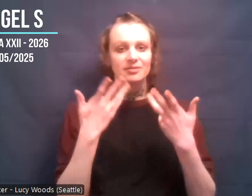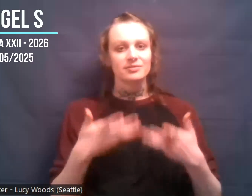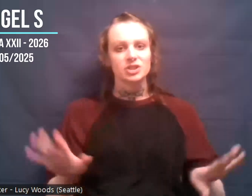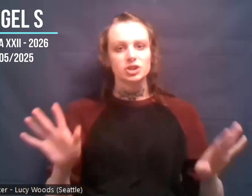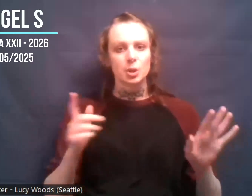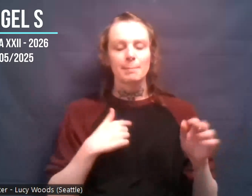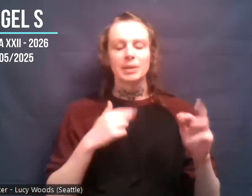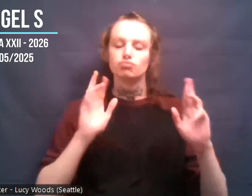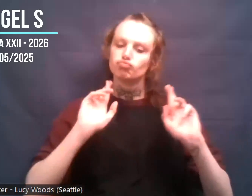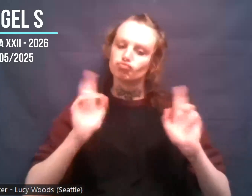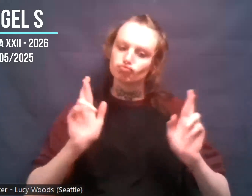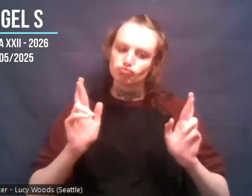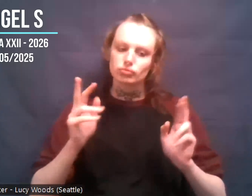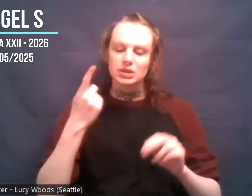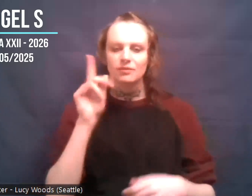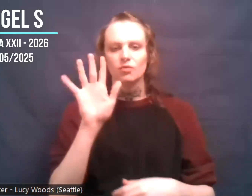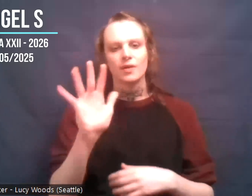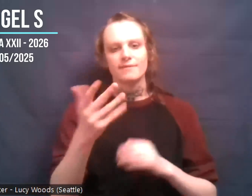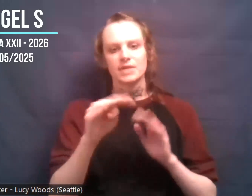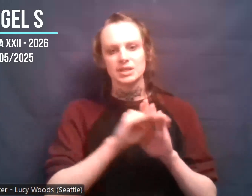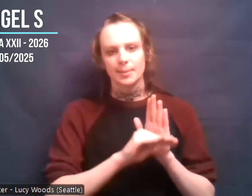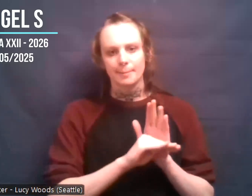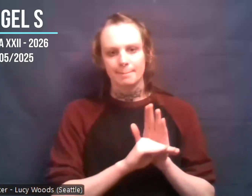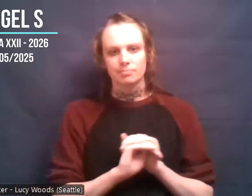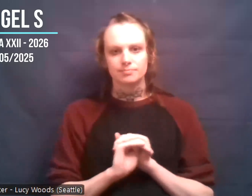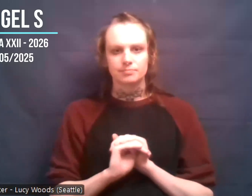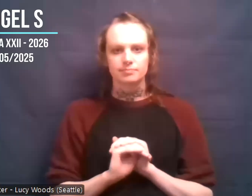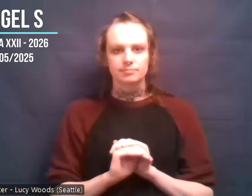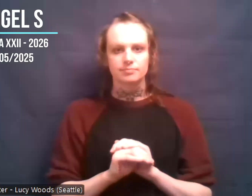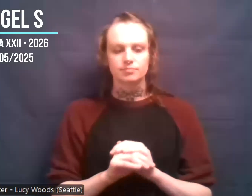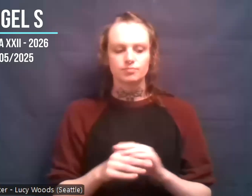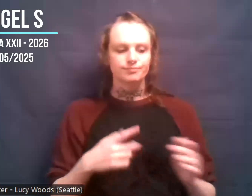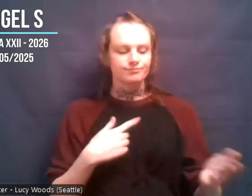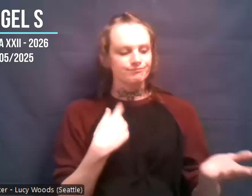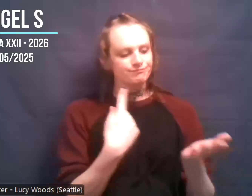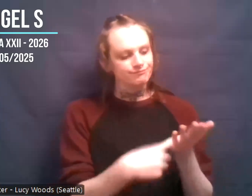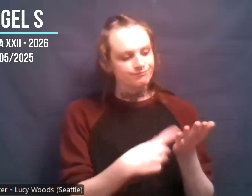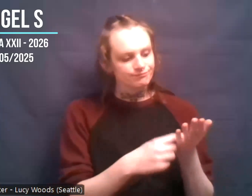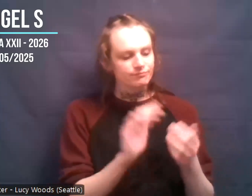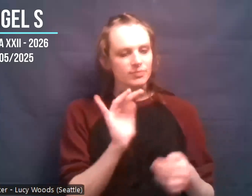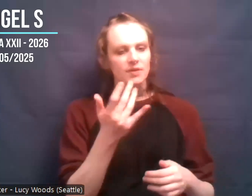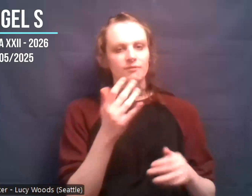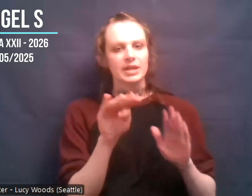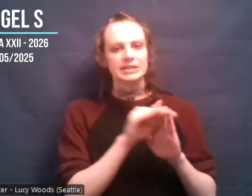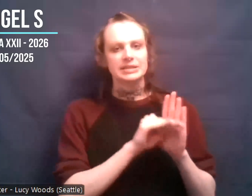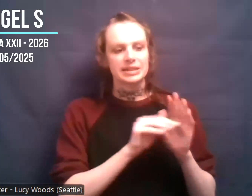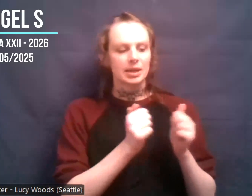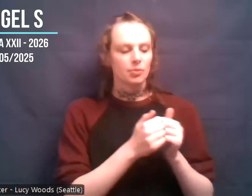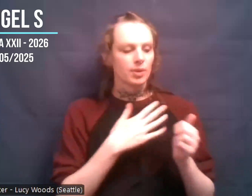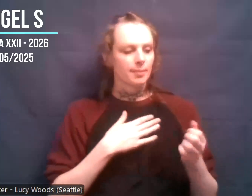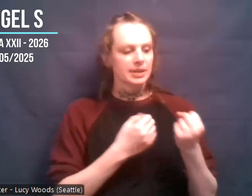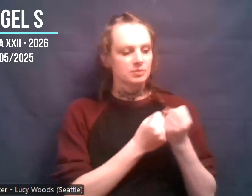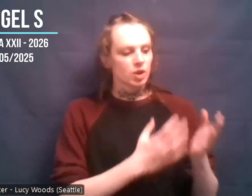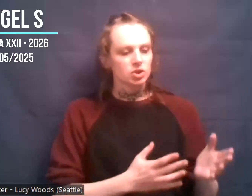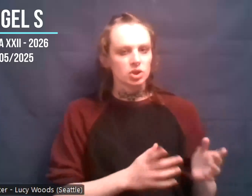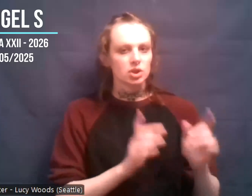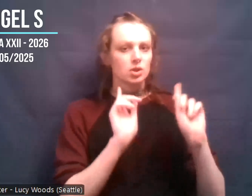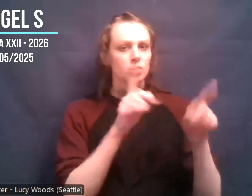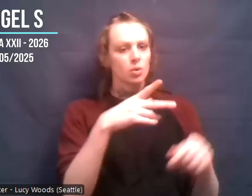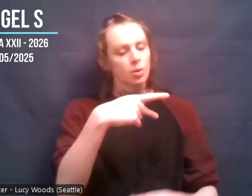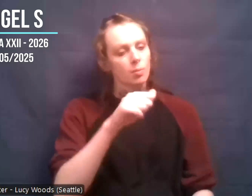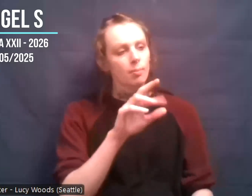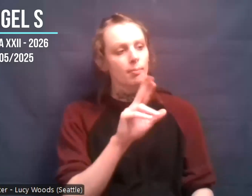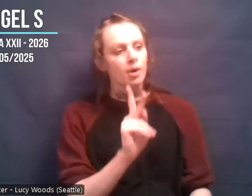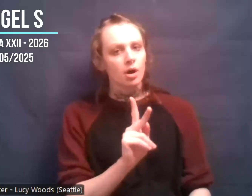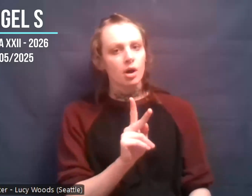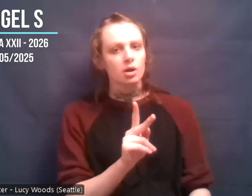step. And I went and had this fifth step with my sponsor and went to Liberty State Park. And we're sitting at the park. It's a beautiful summer day. We're